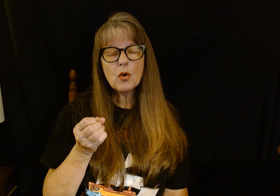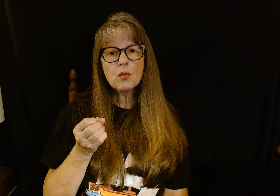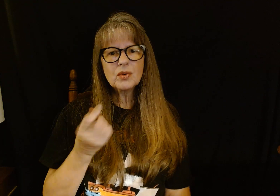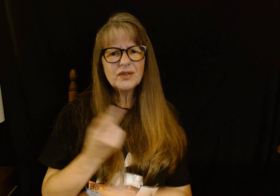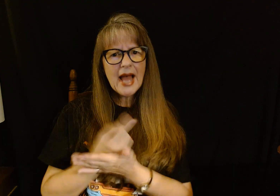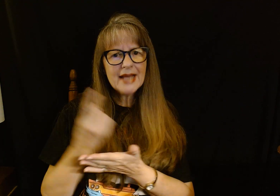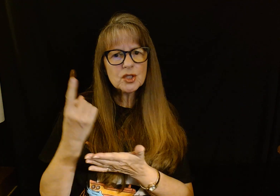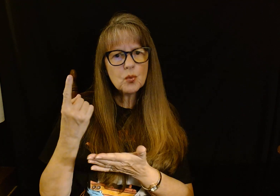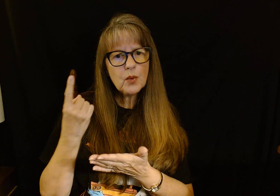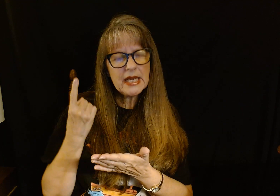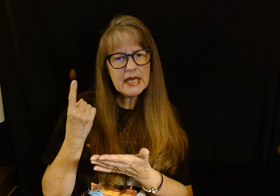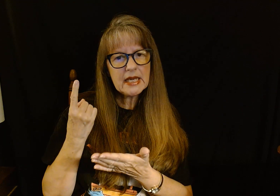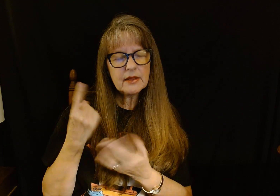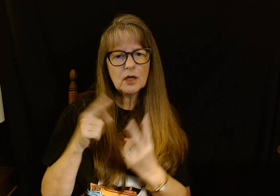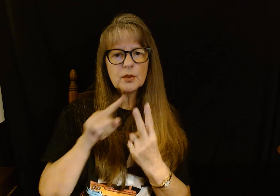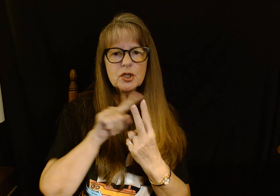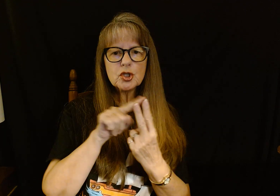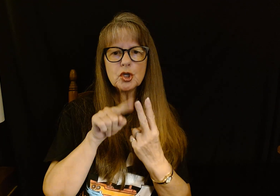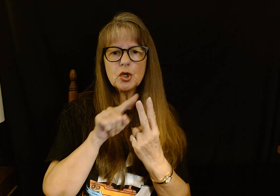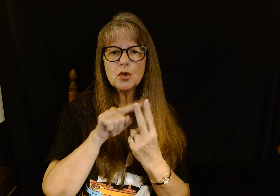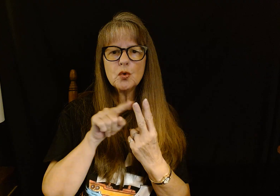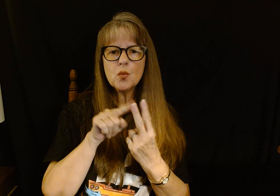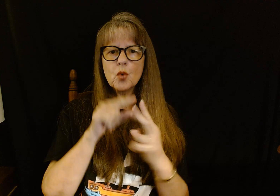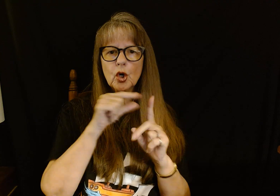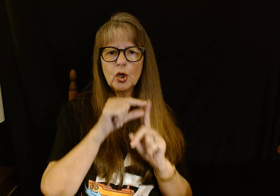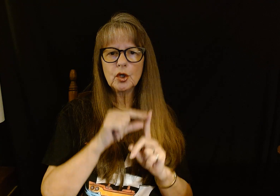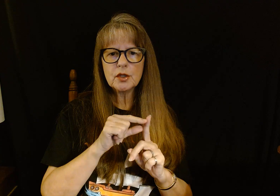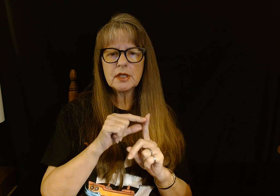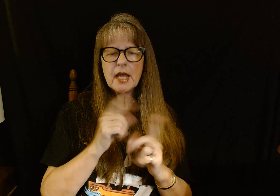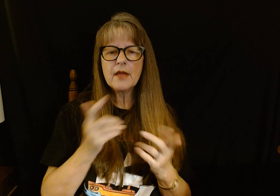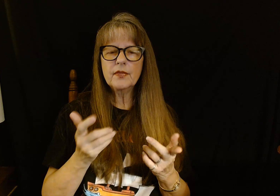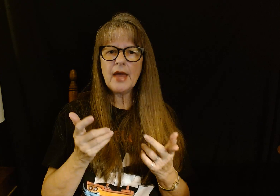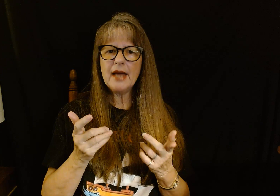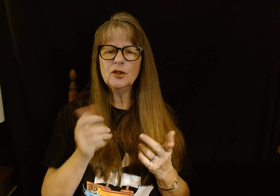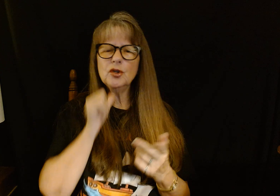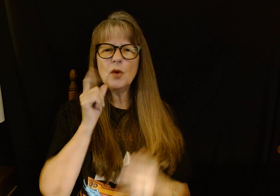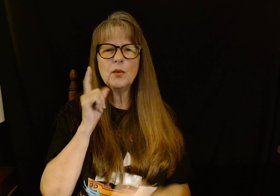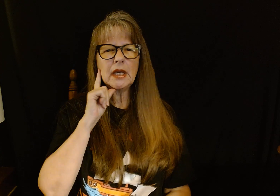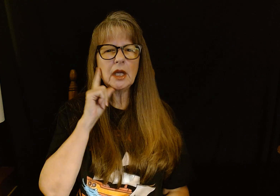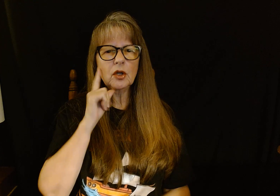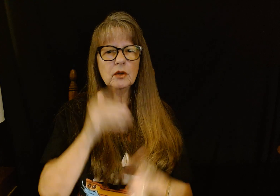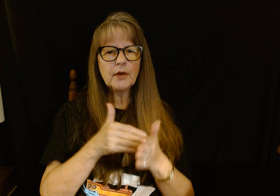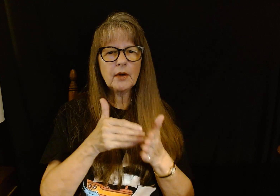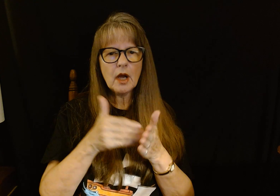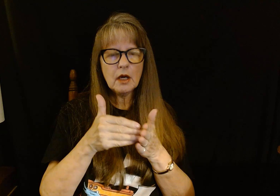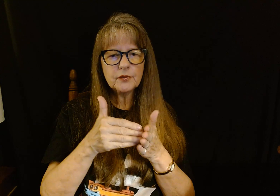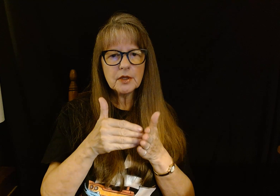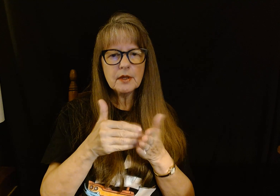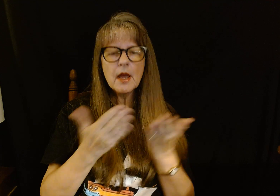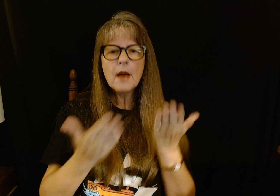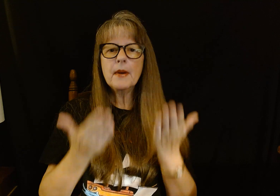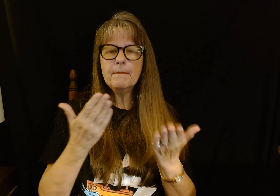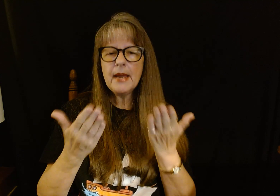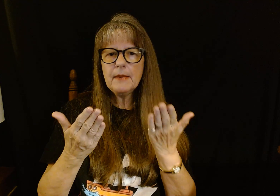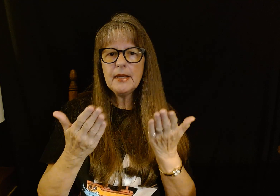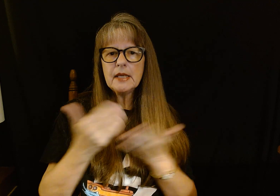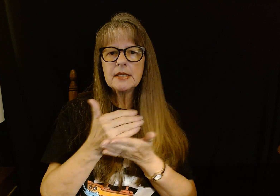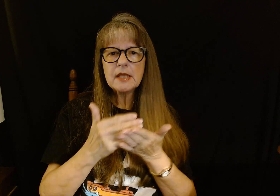So last week there was two words that you don't hear very often, but maybe in something